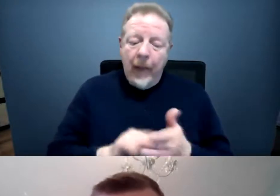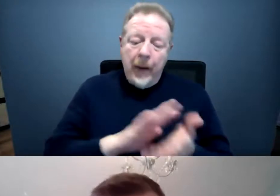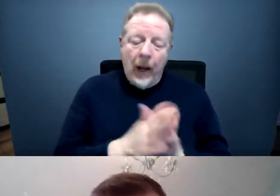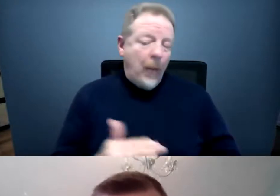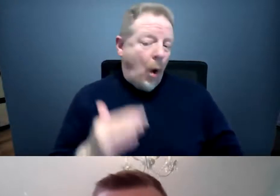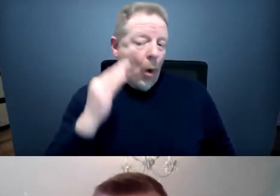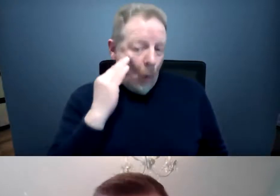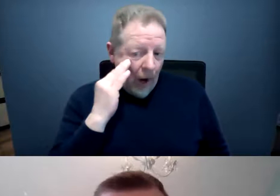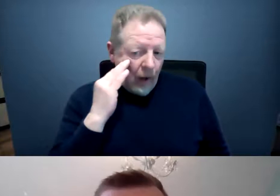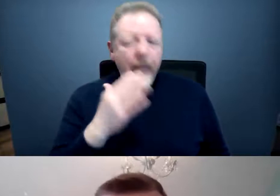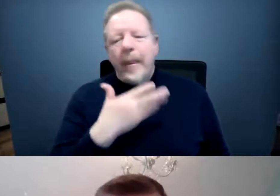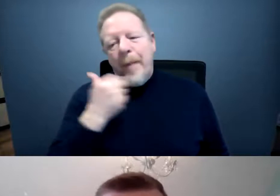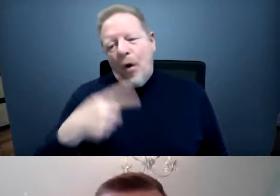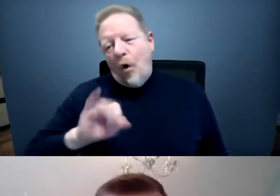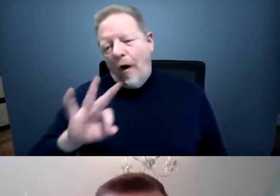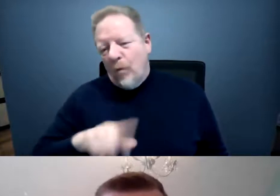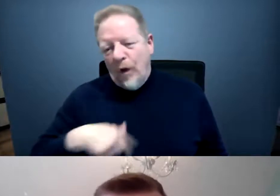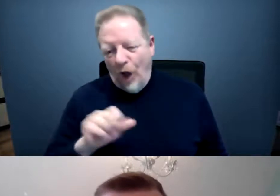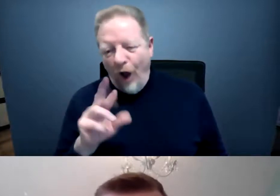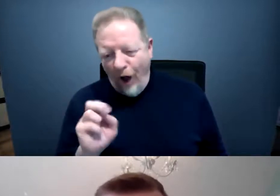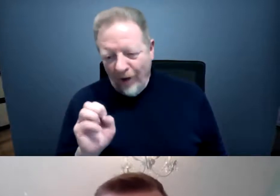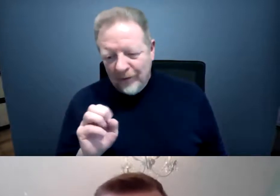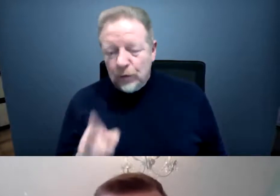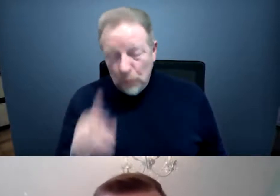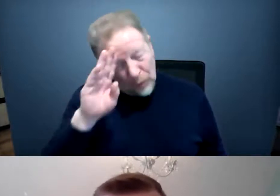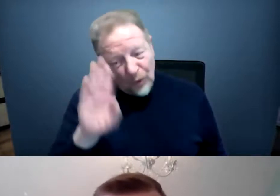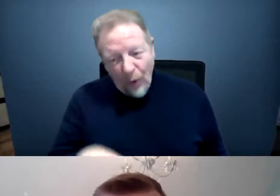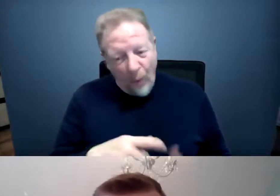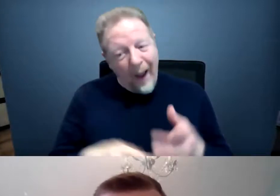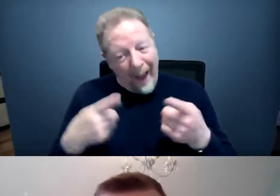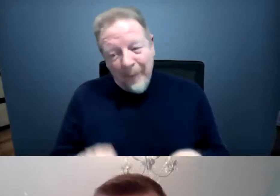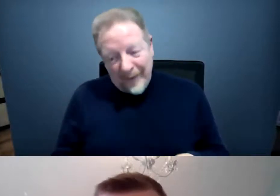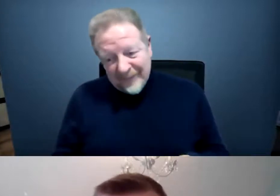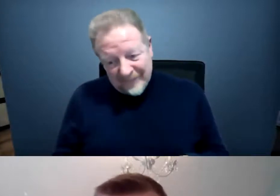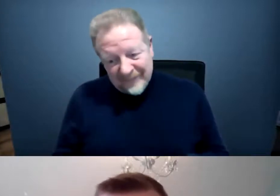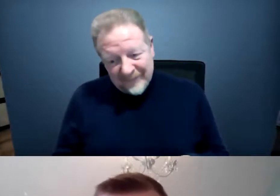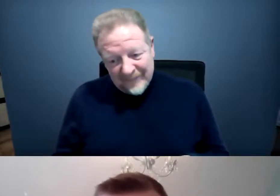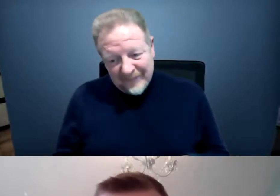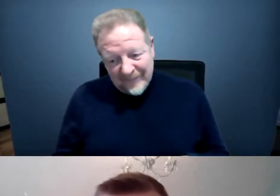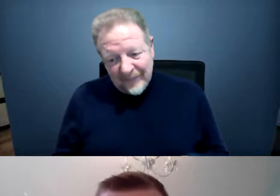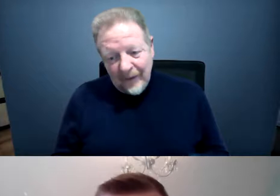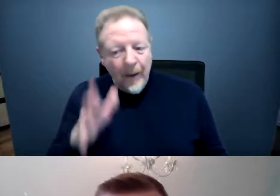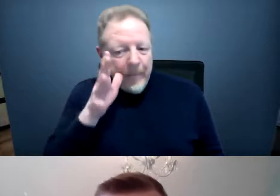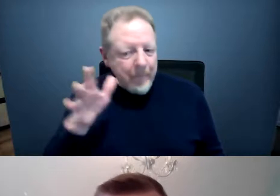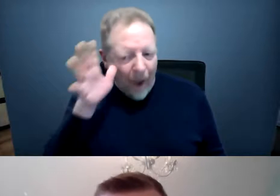better. Yep. Because what happens. The parent calls the doctor